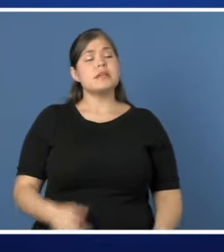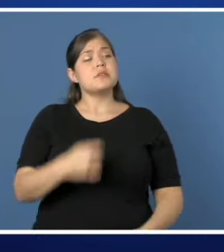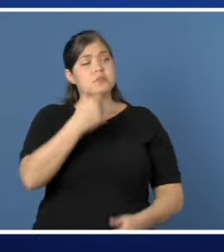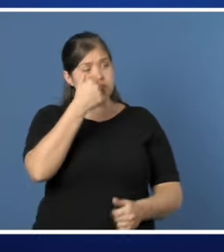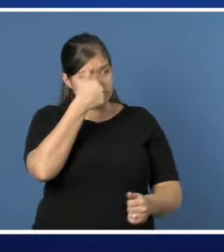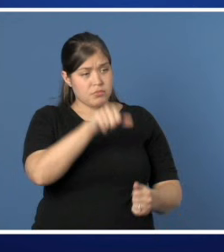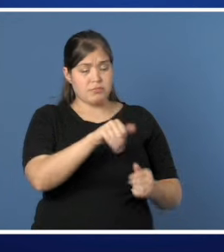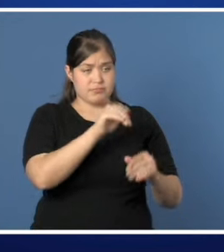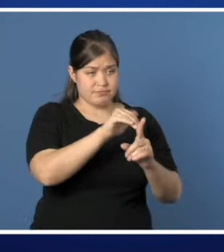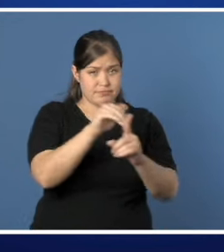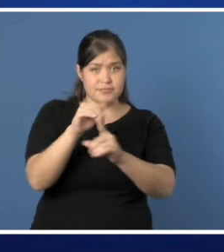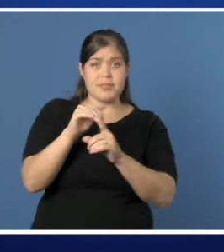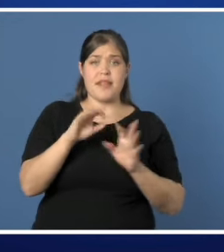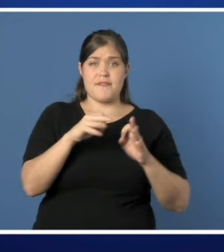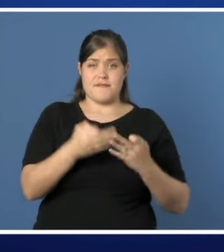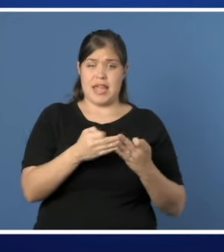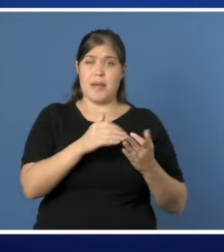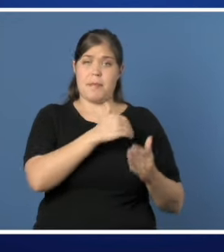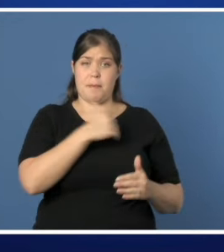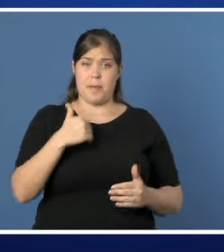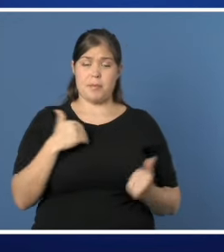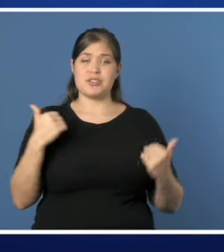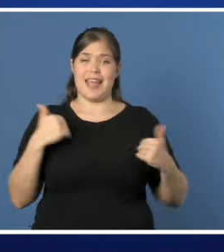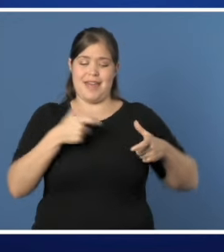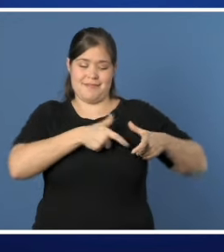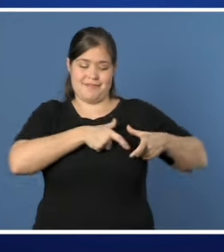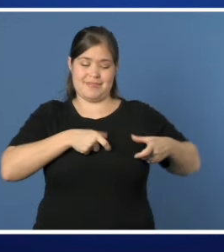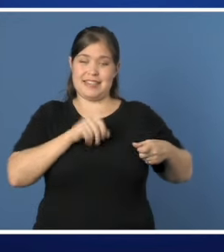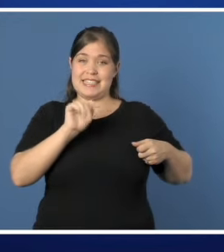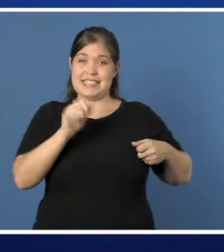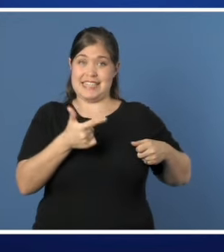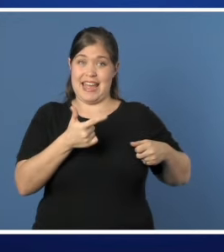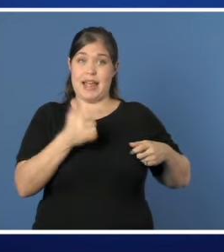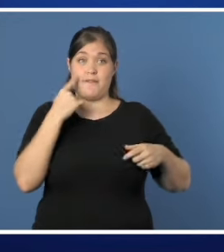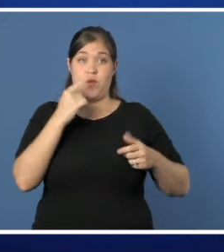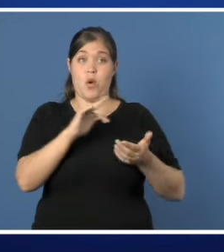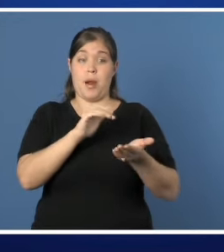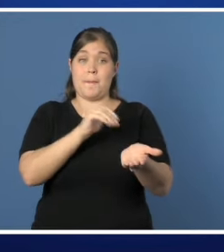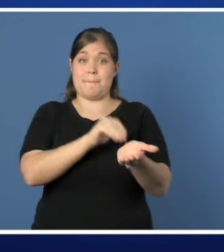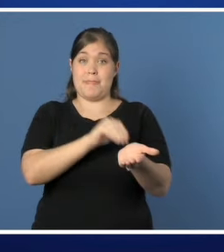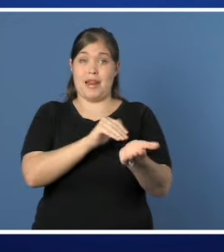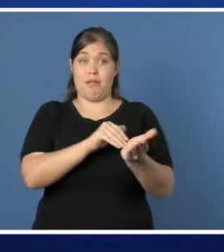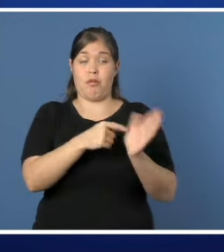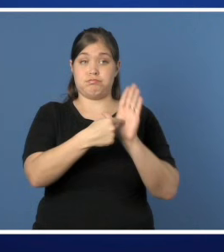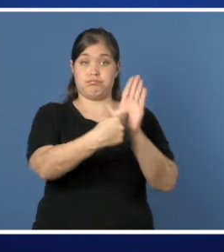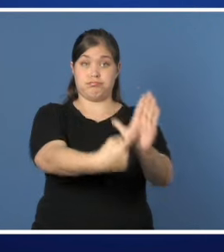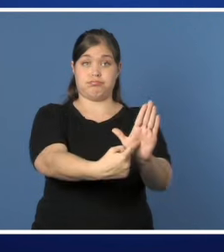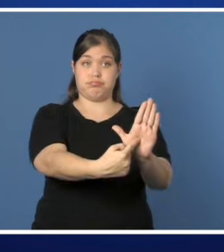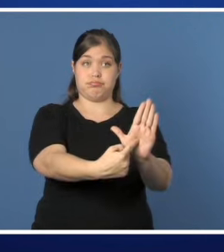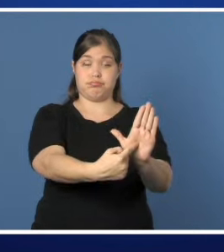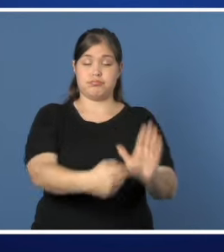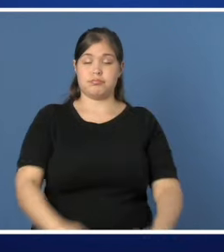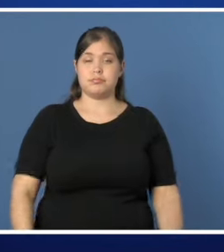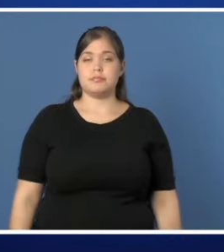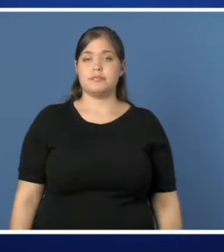Remind family members to always wear a medical alert tag or bracelet if they have a threatening health condition